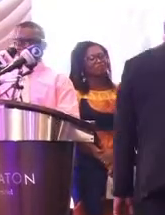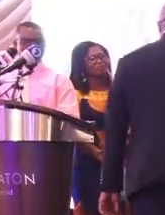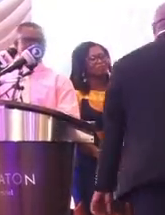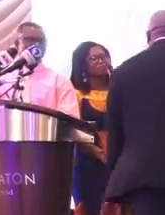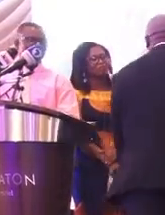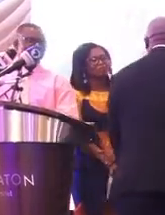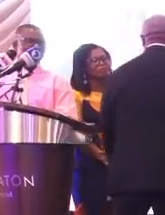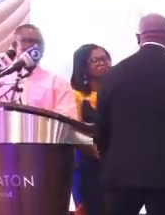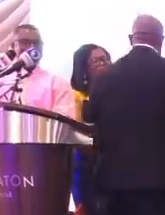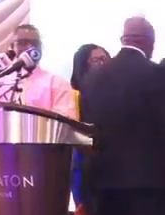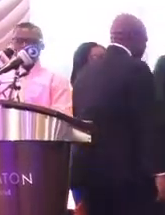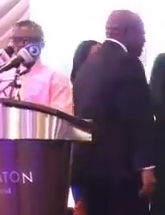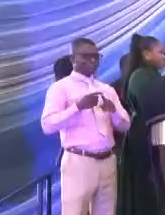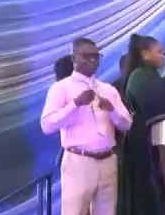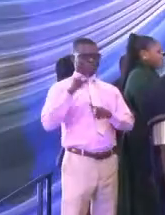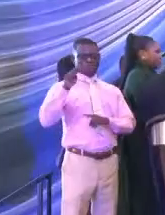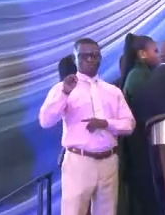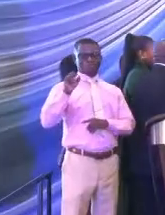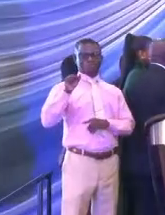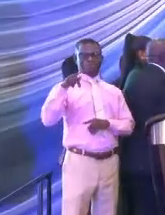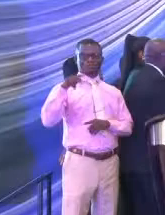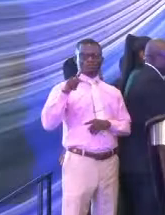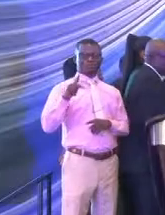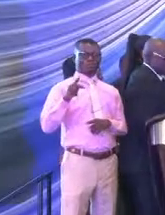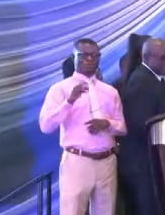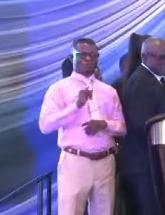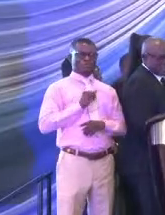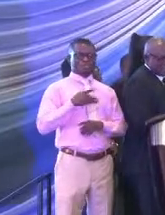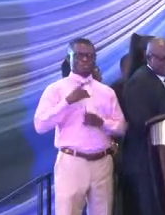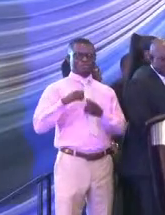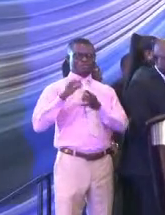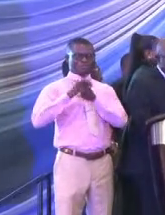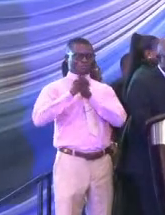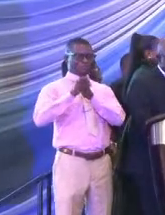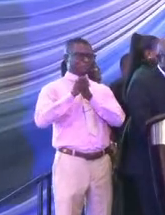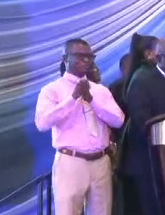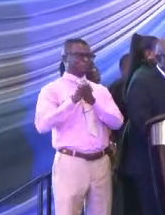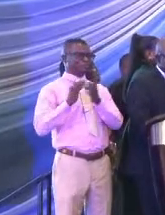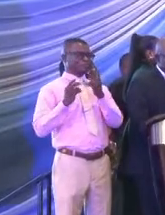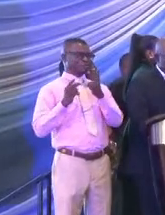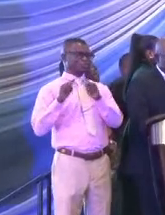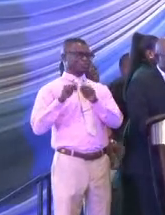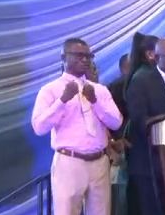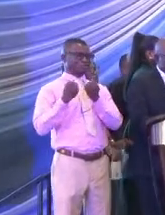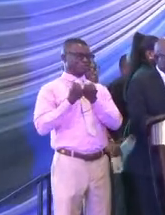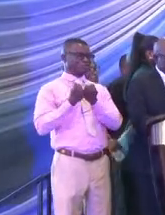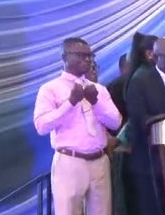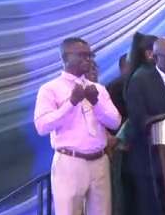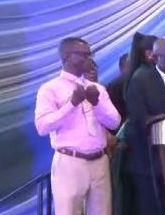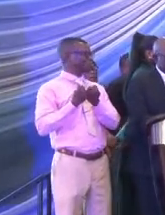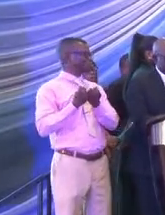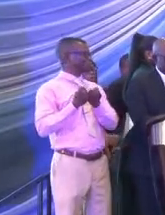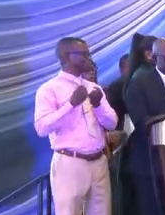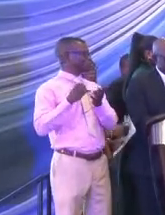Well, on behalf of NAPTIP, I'd like to congratulate the two teams. It